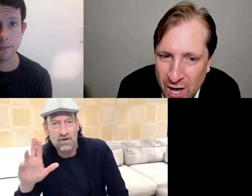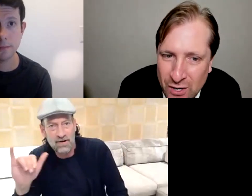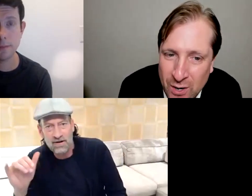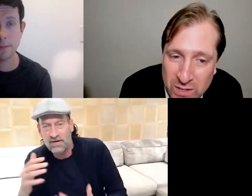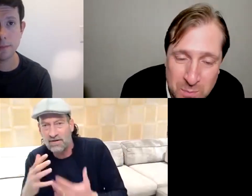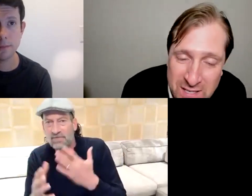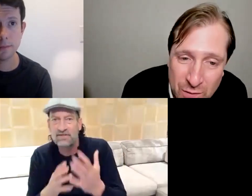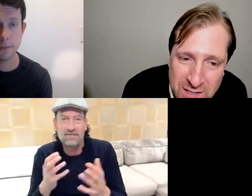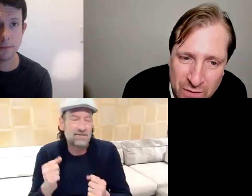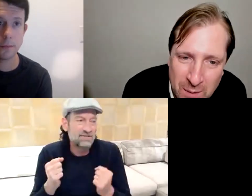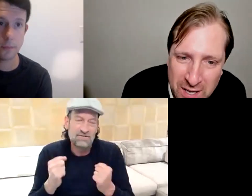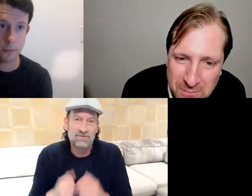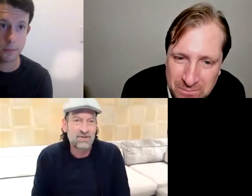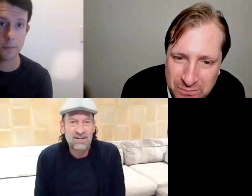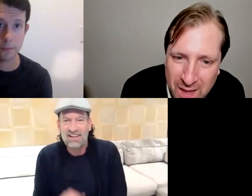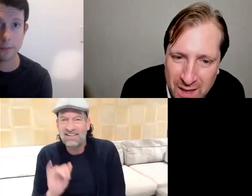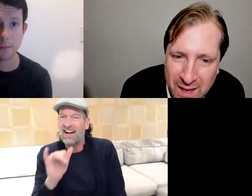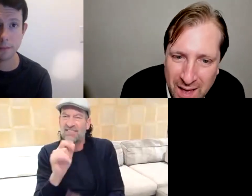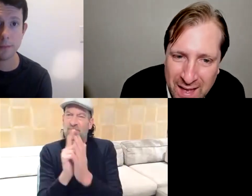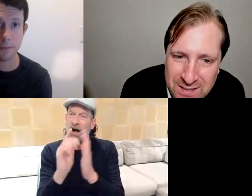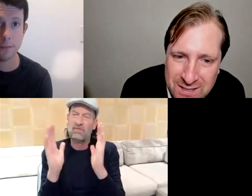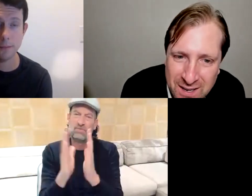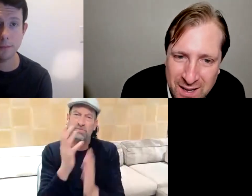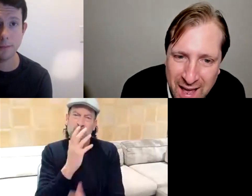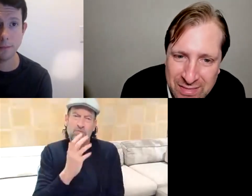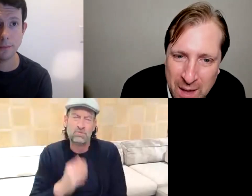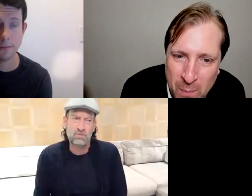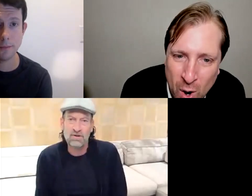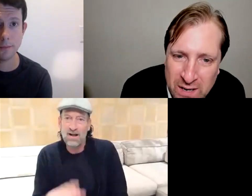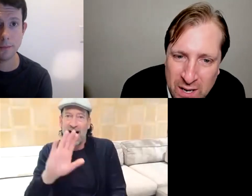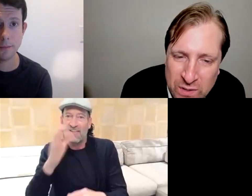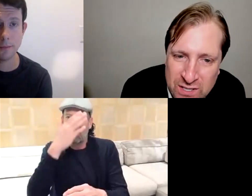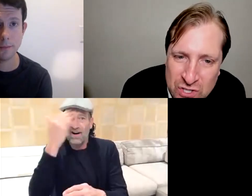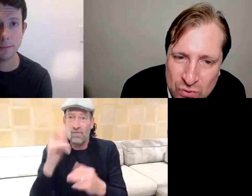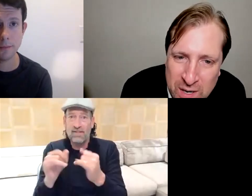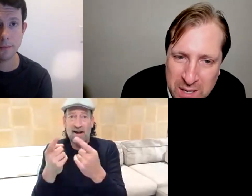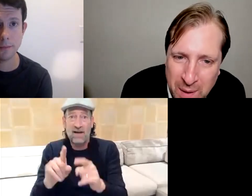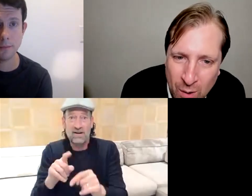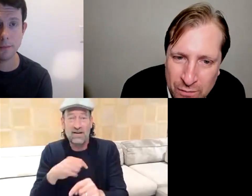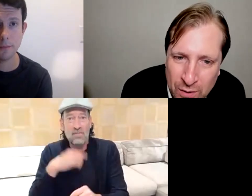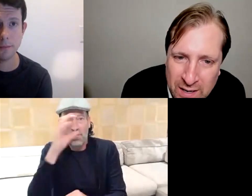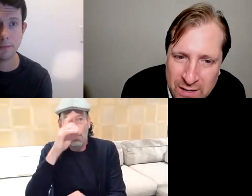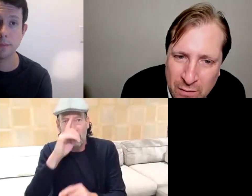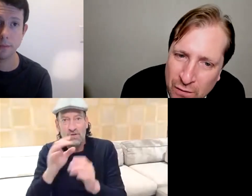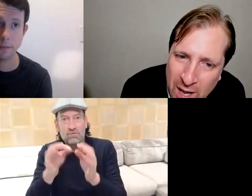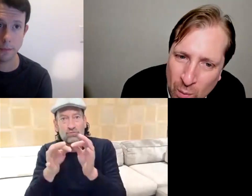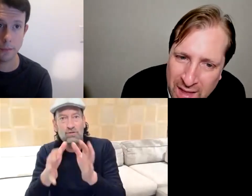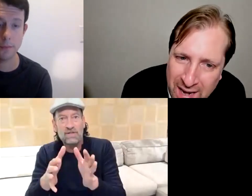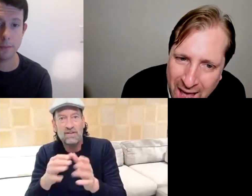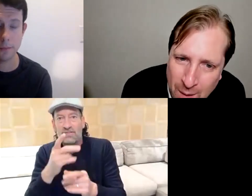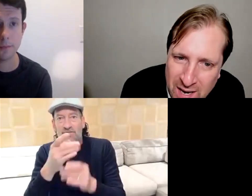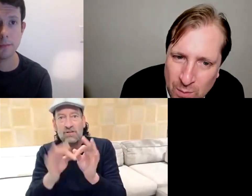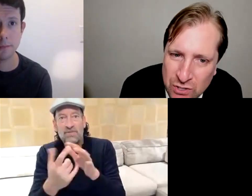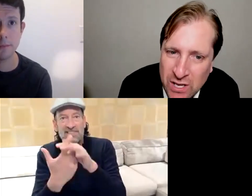his daughter and what's best for his family. And at that moment, it was extremely powerful. And I'll never forget when